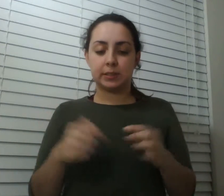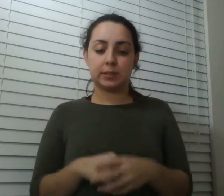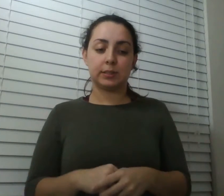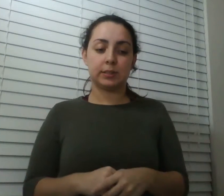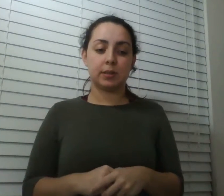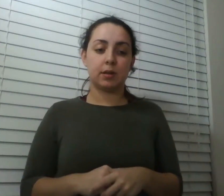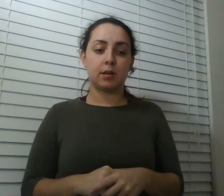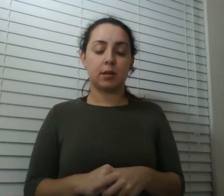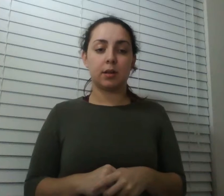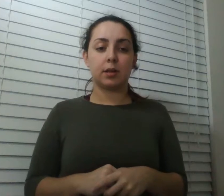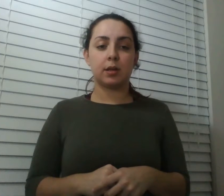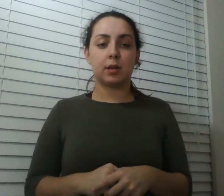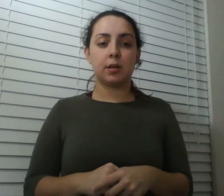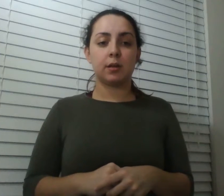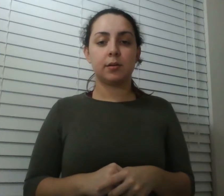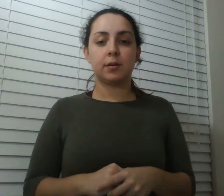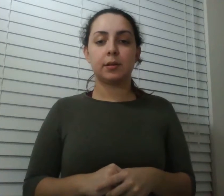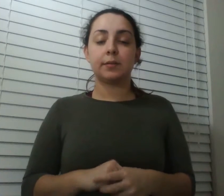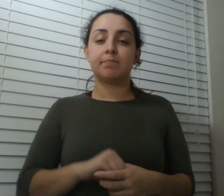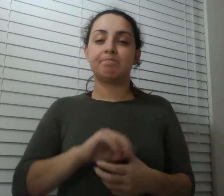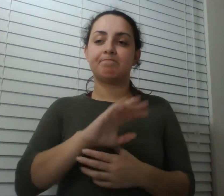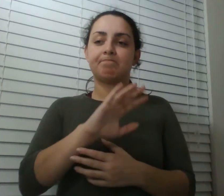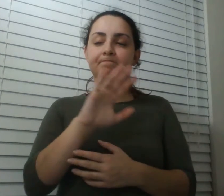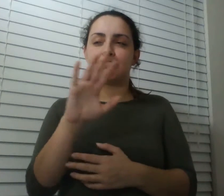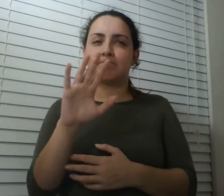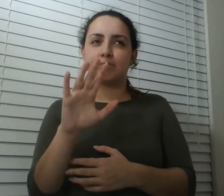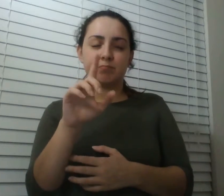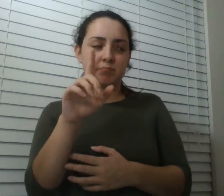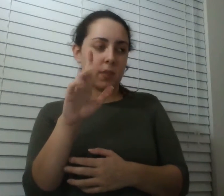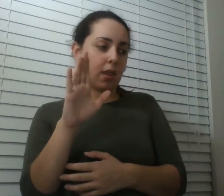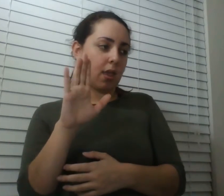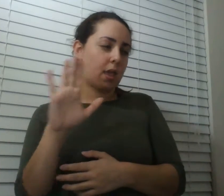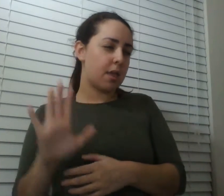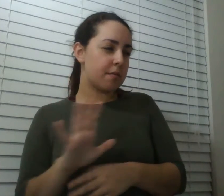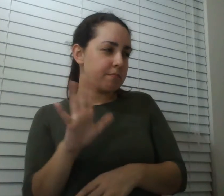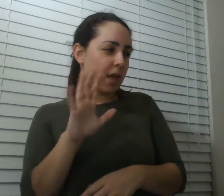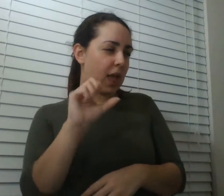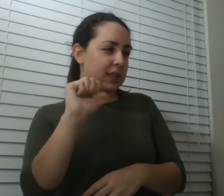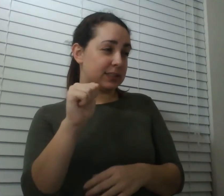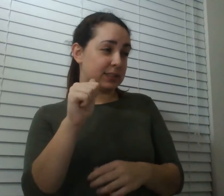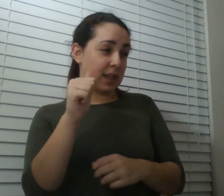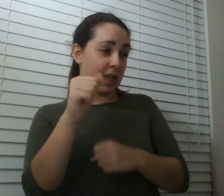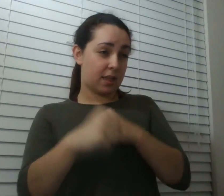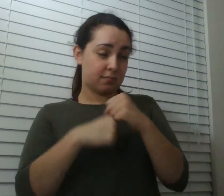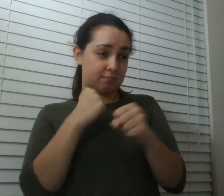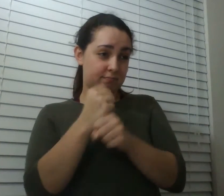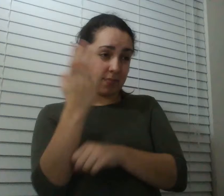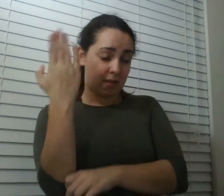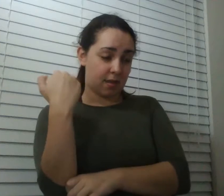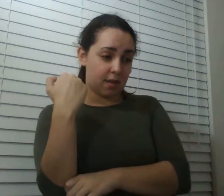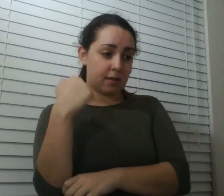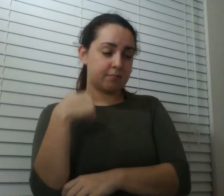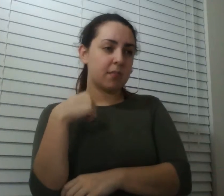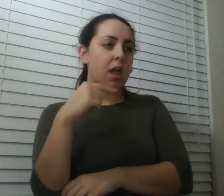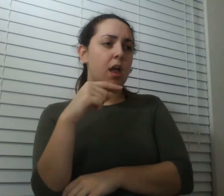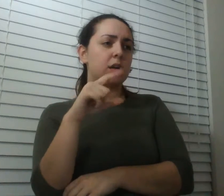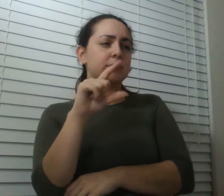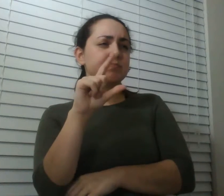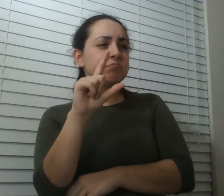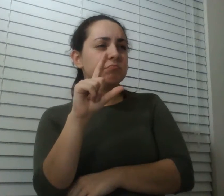let's see about almost 10 years ago i think i was about 26 that's